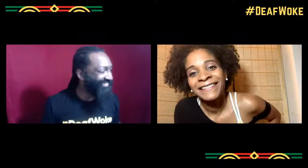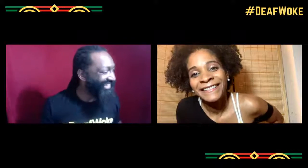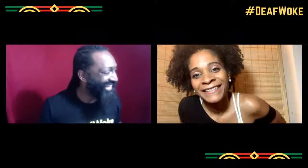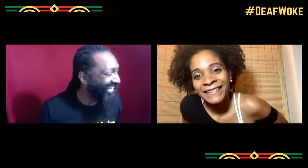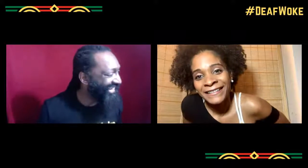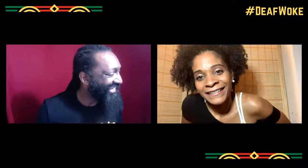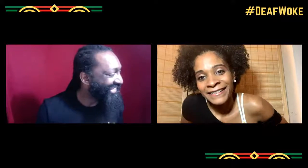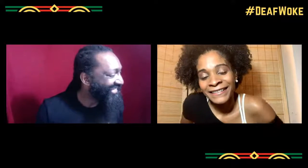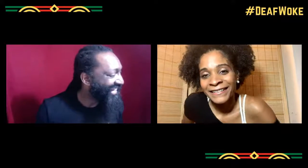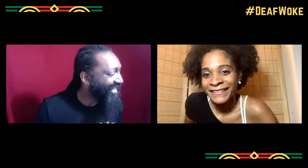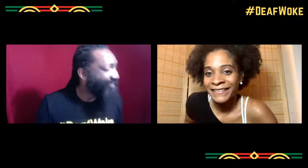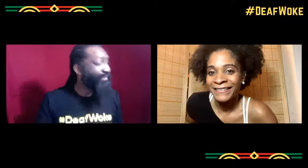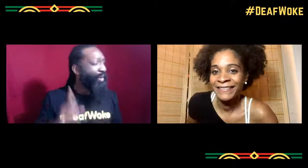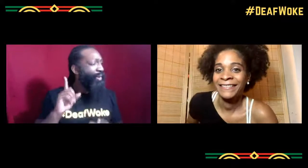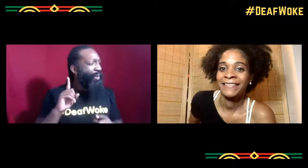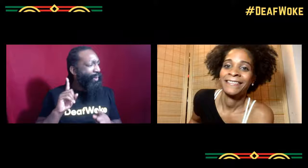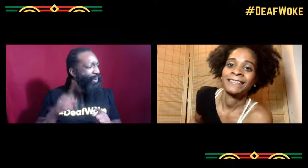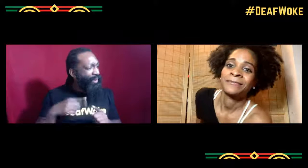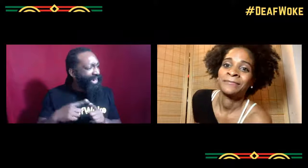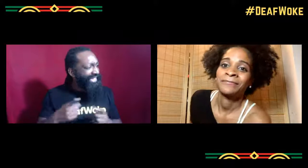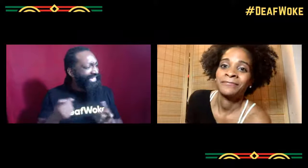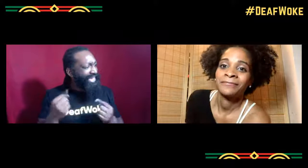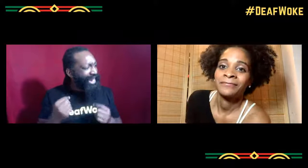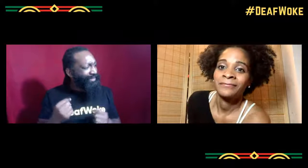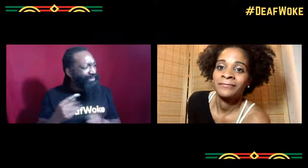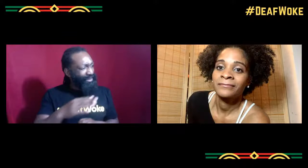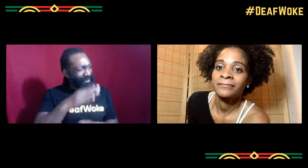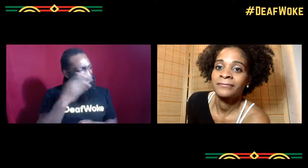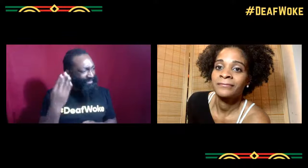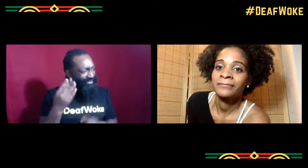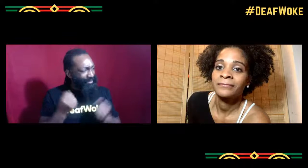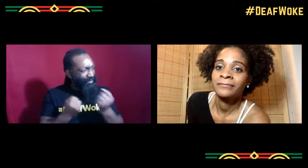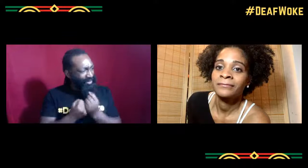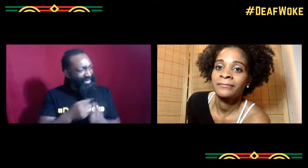but take advantage of it.